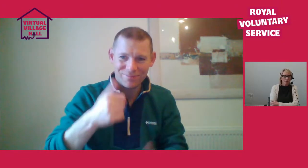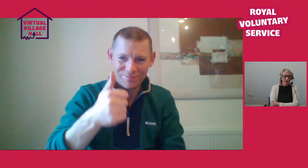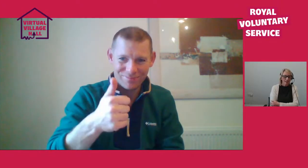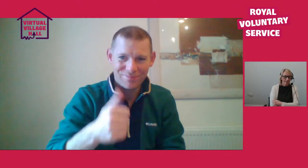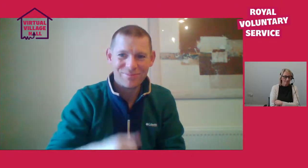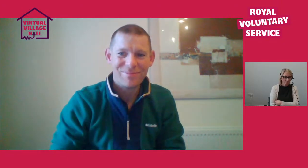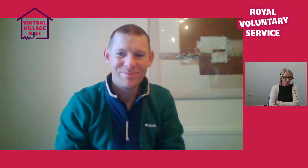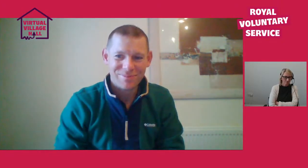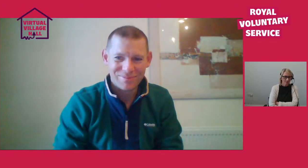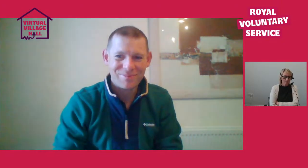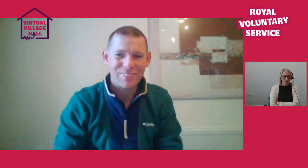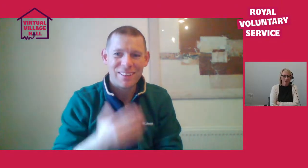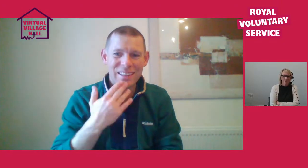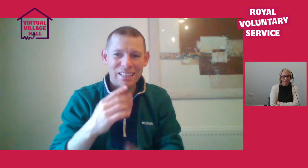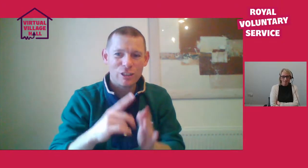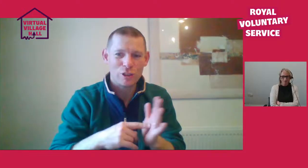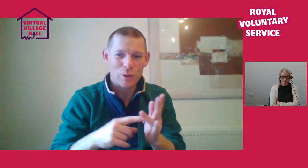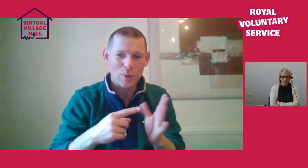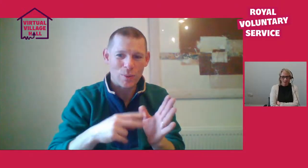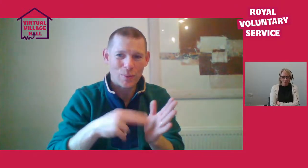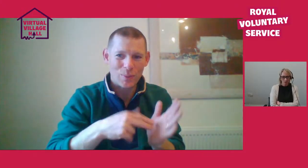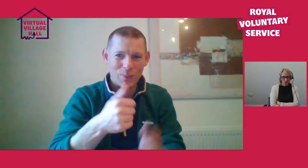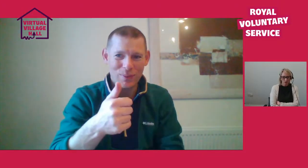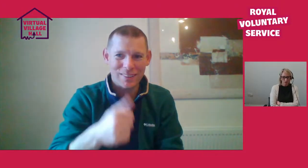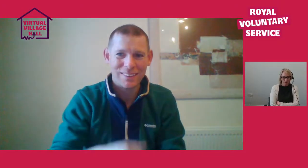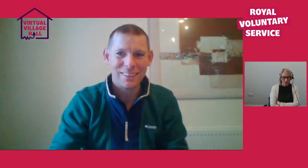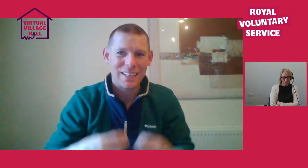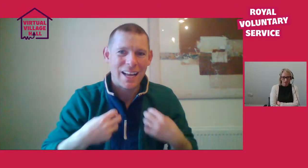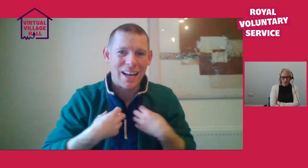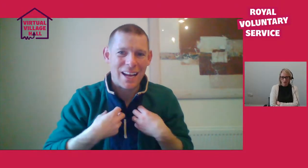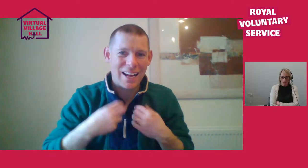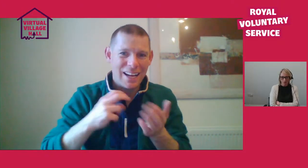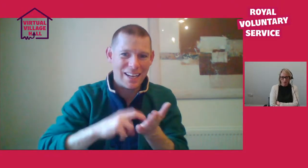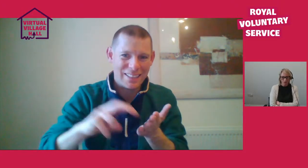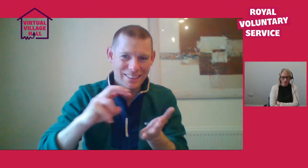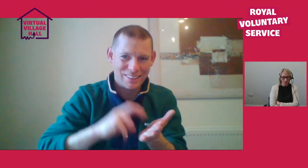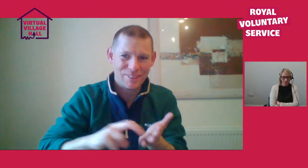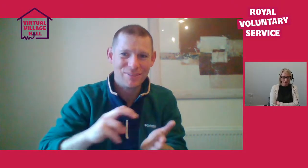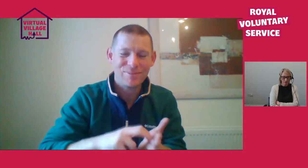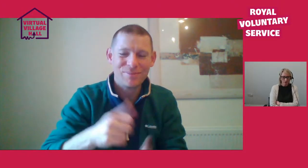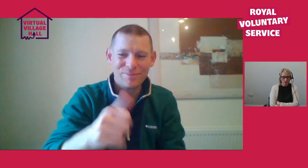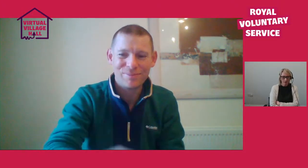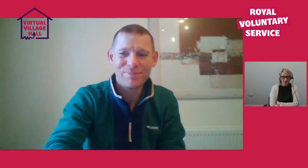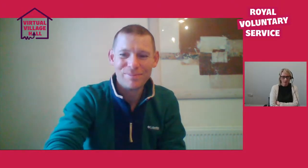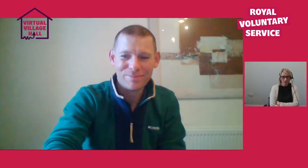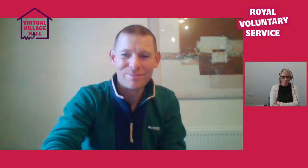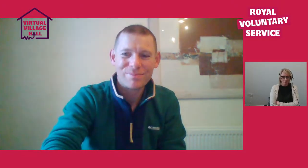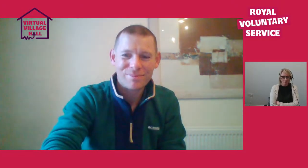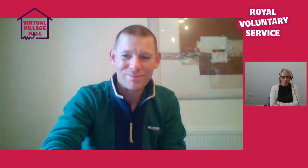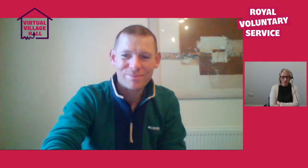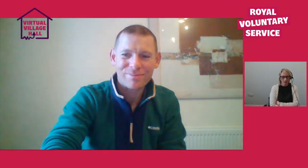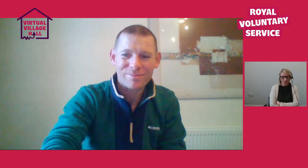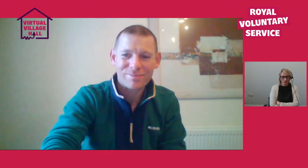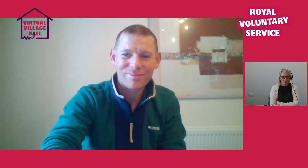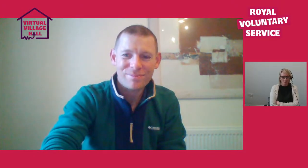Actually, it was hiking. It was hiking. Thank you, Joan. I think you got that one. That was